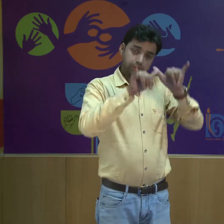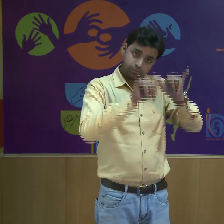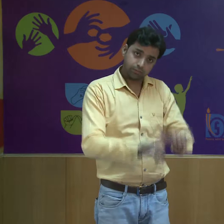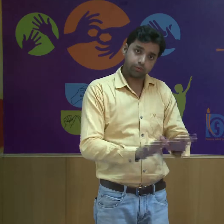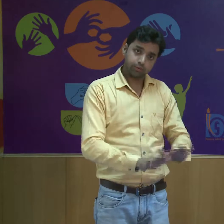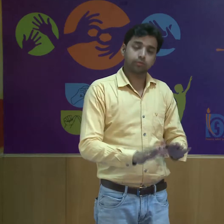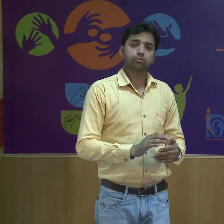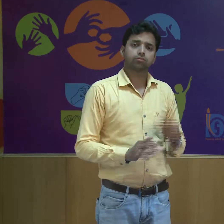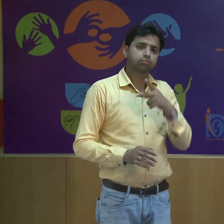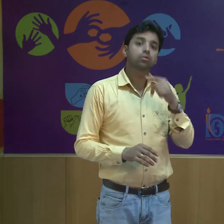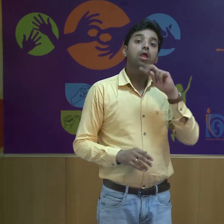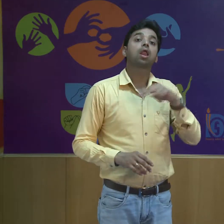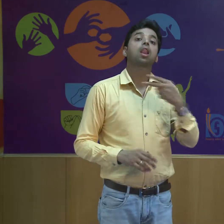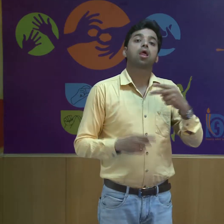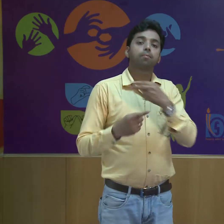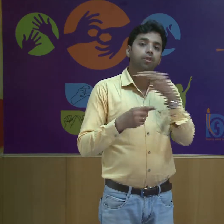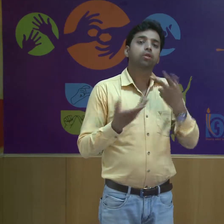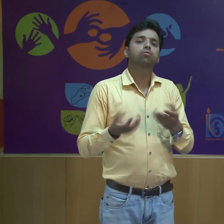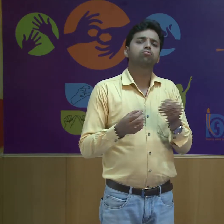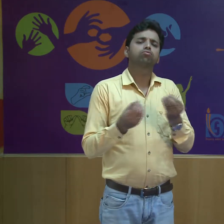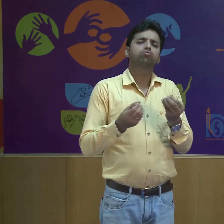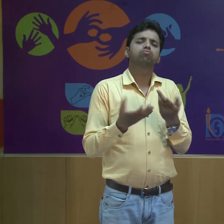Can you tell the names of few of them?